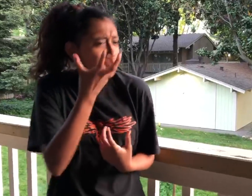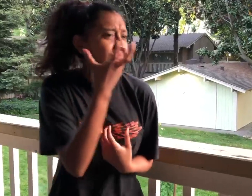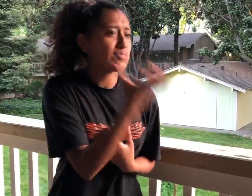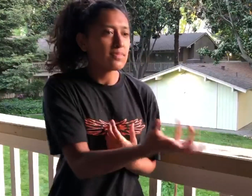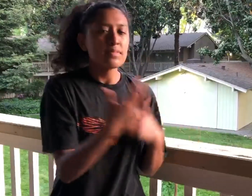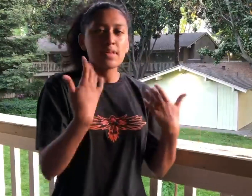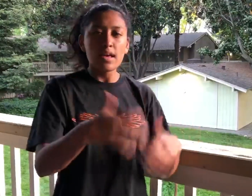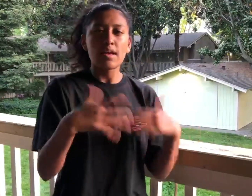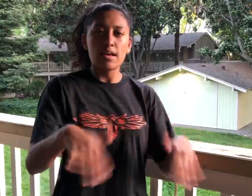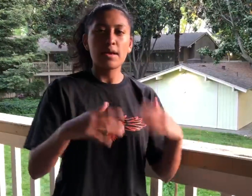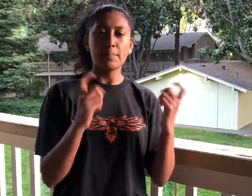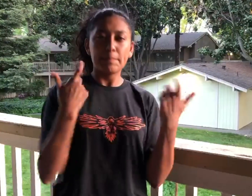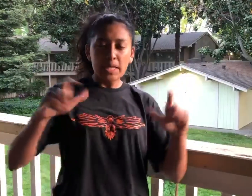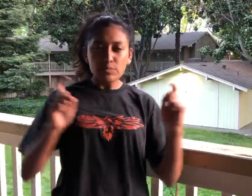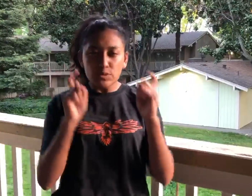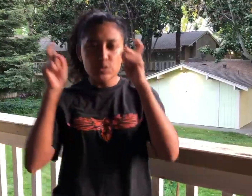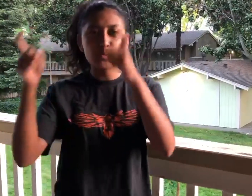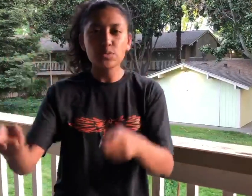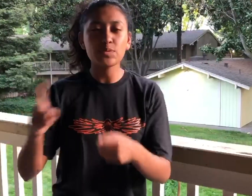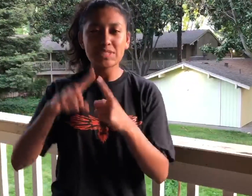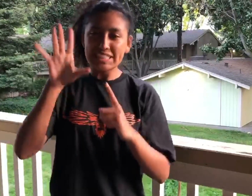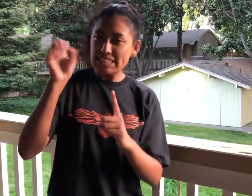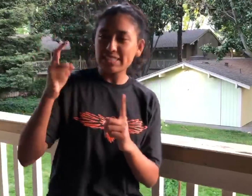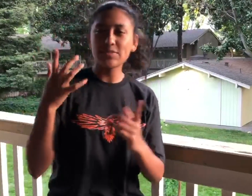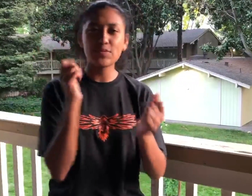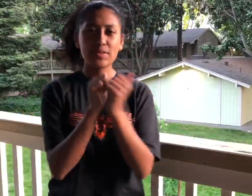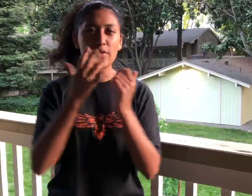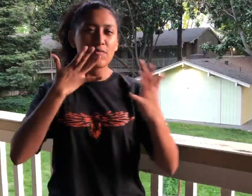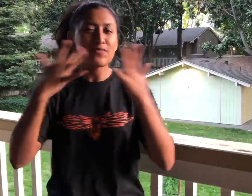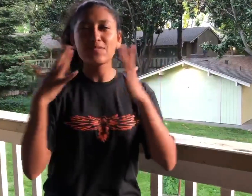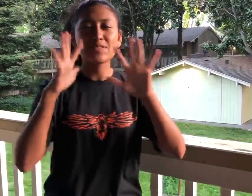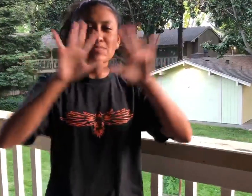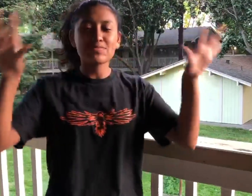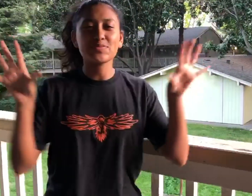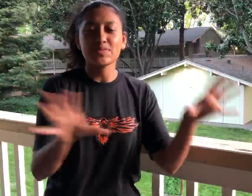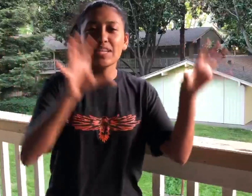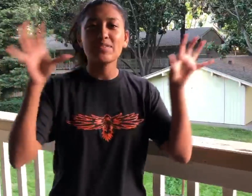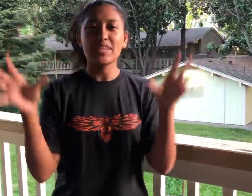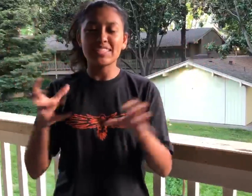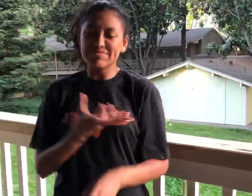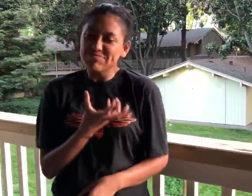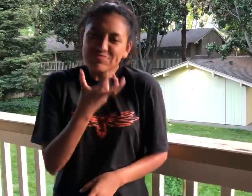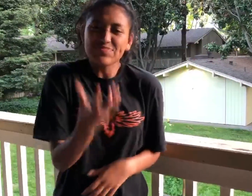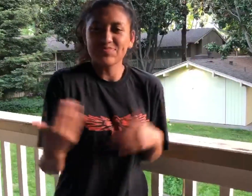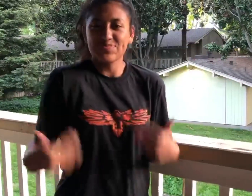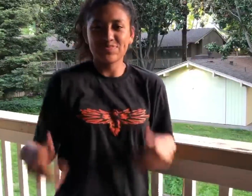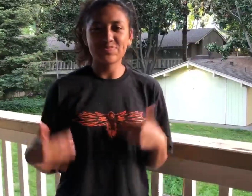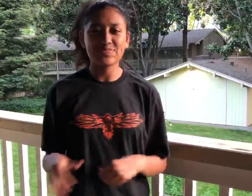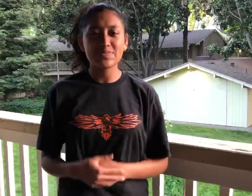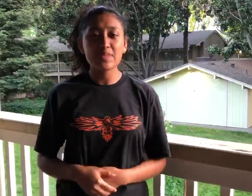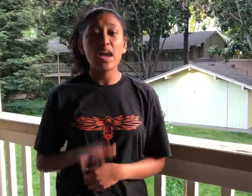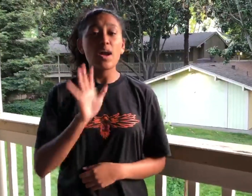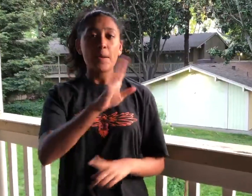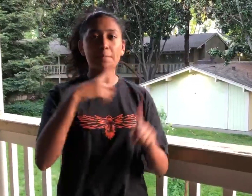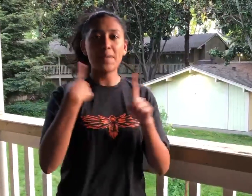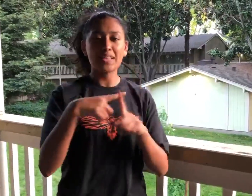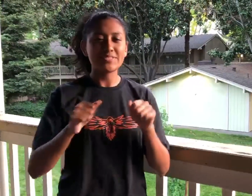She passionately gives to CSD with her colorful decor and